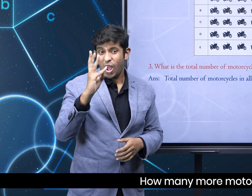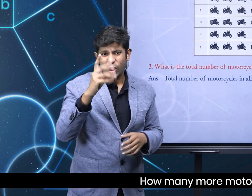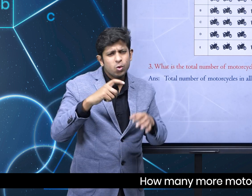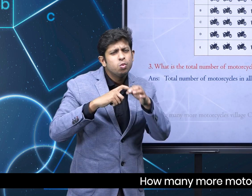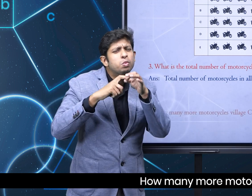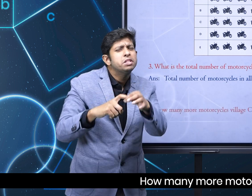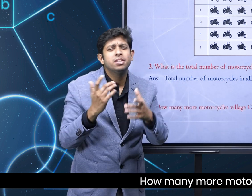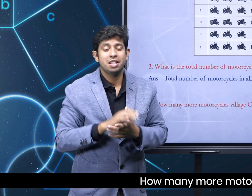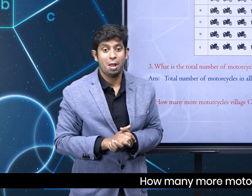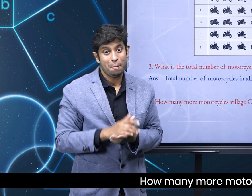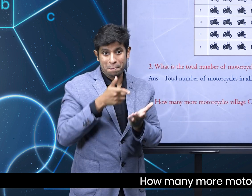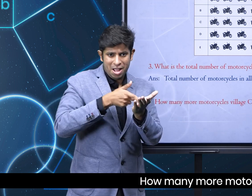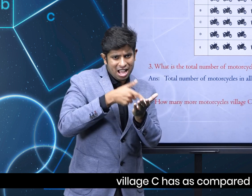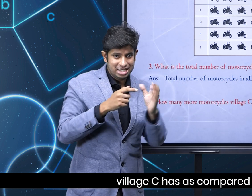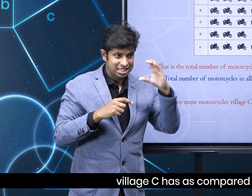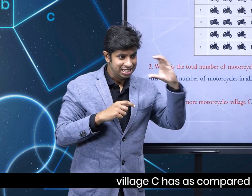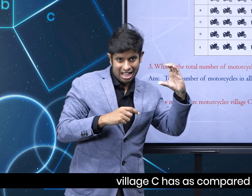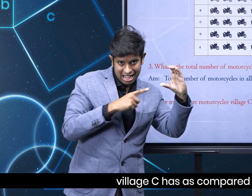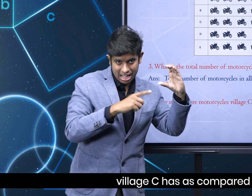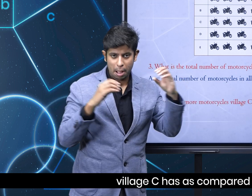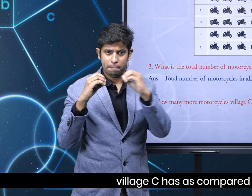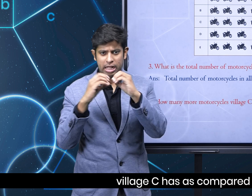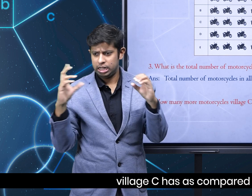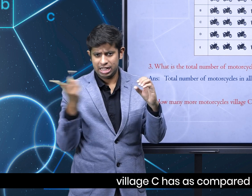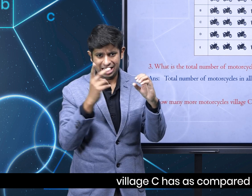How many more motorcycles village C has compared to village B?